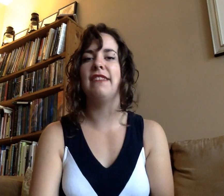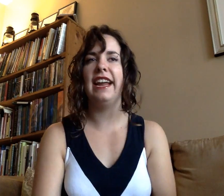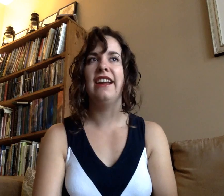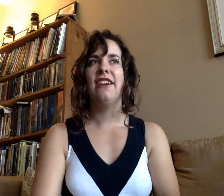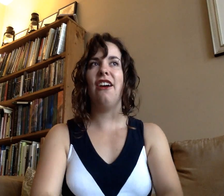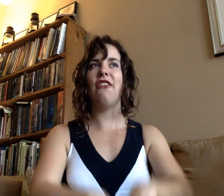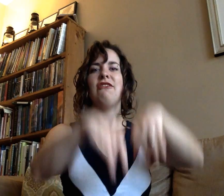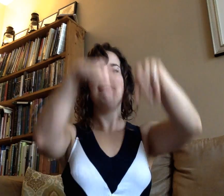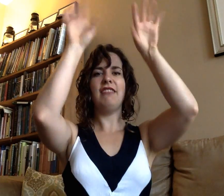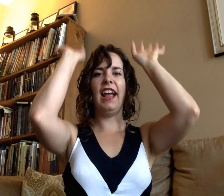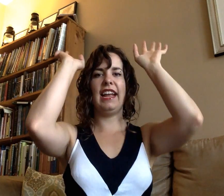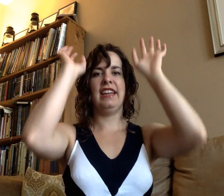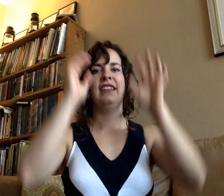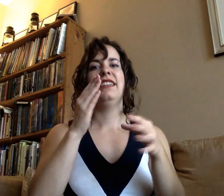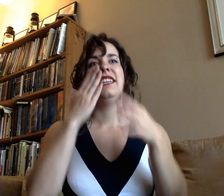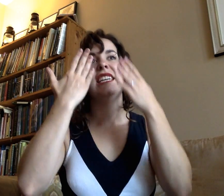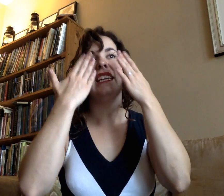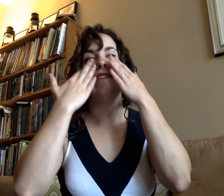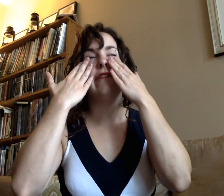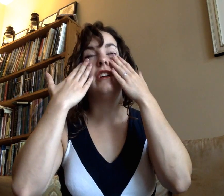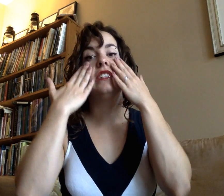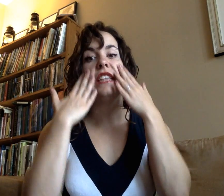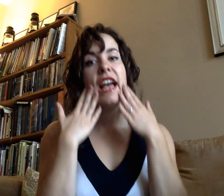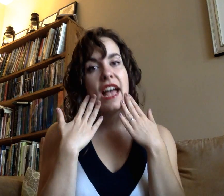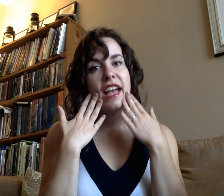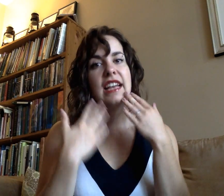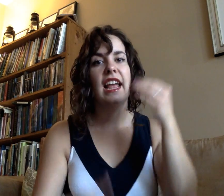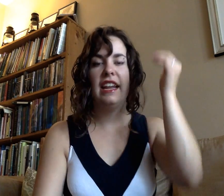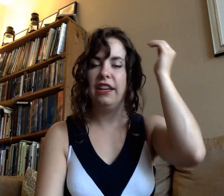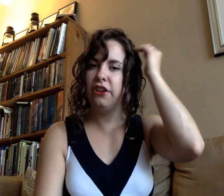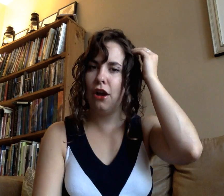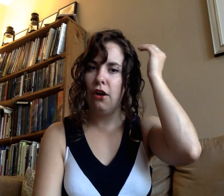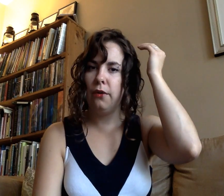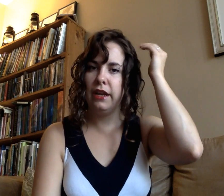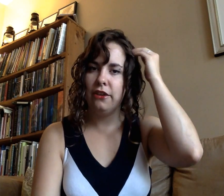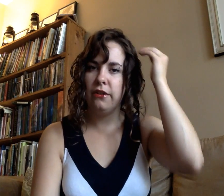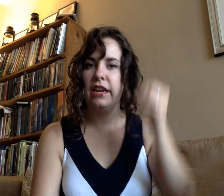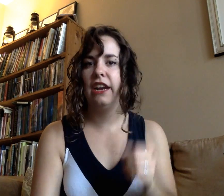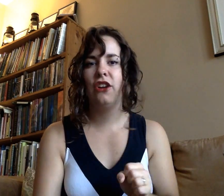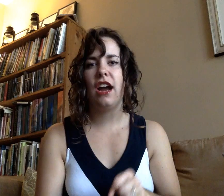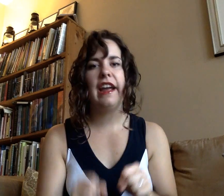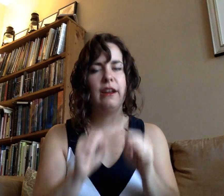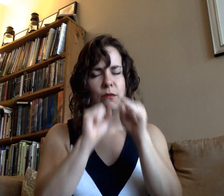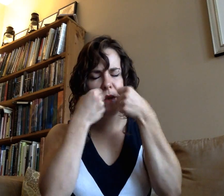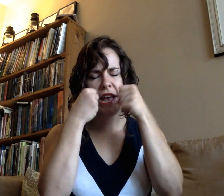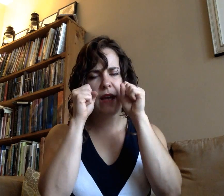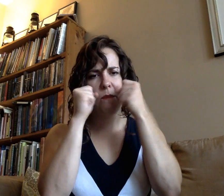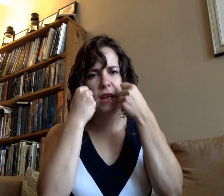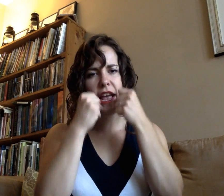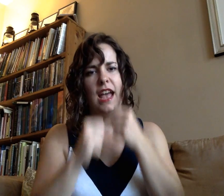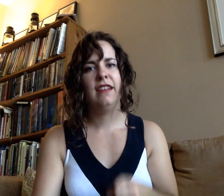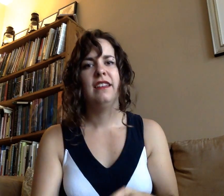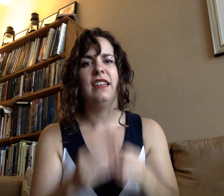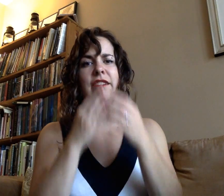hooray, hooray. If you're sad and you know it, you can cry, wah, wah. If